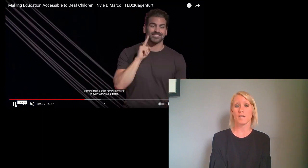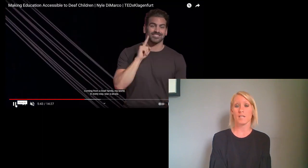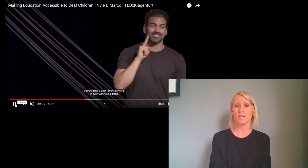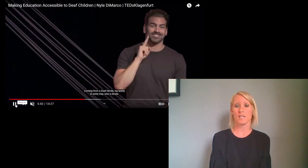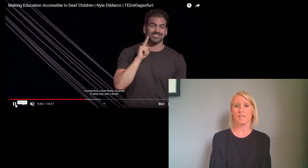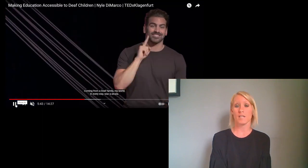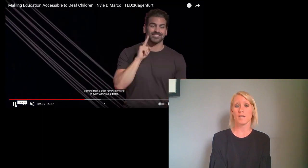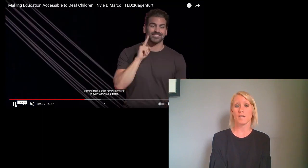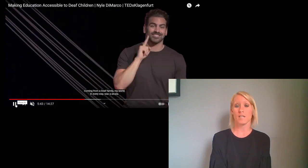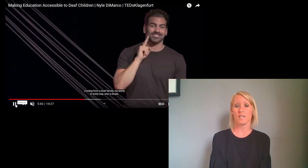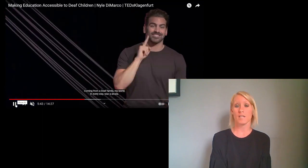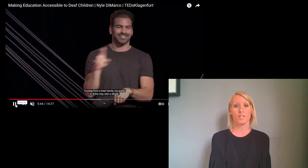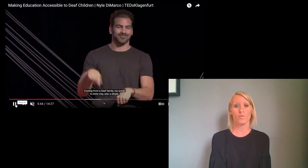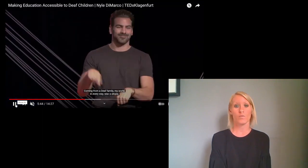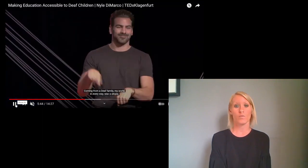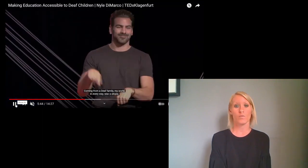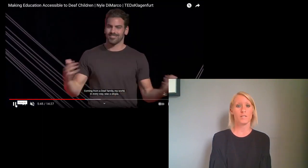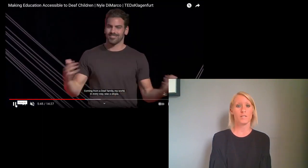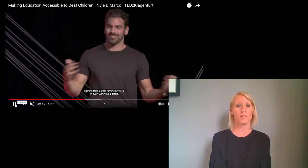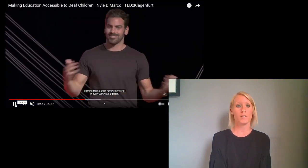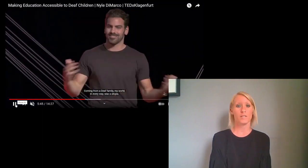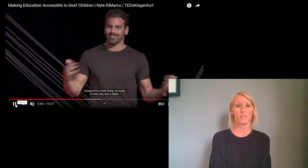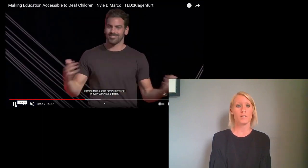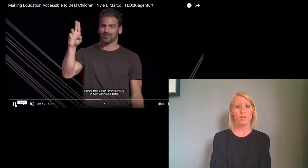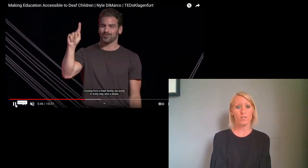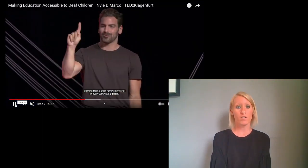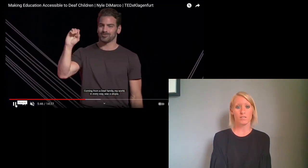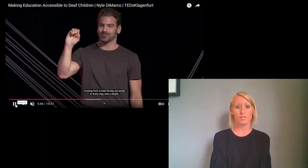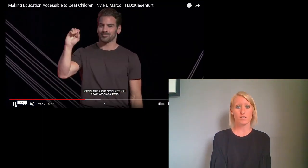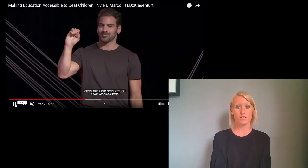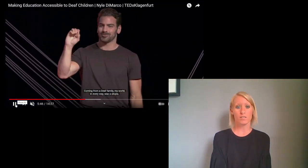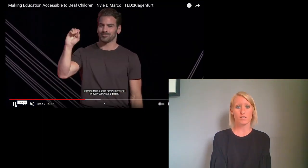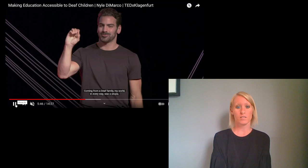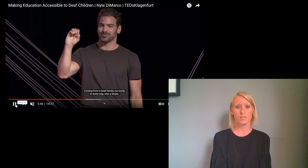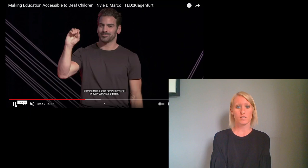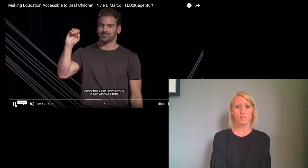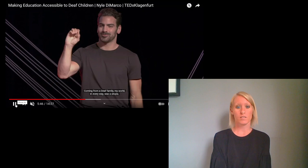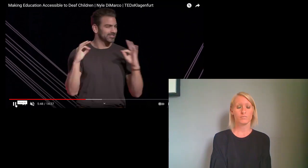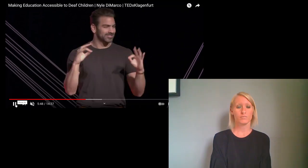the same way I thought. It was normal because I had deaf parents.